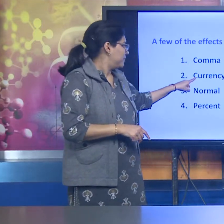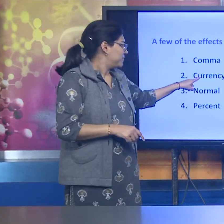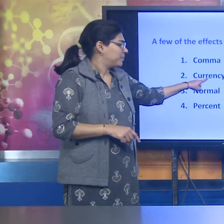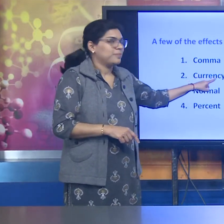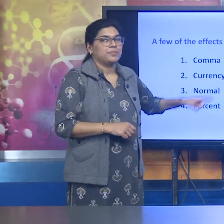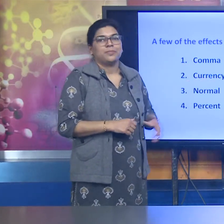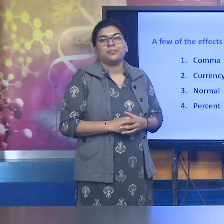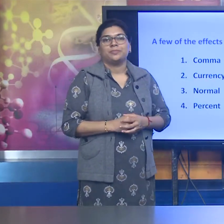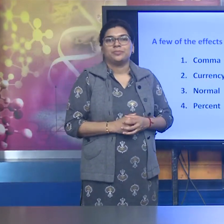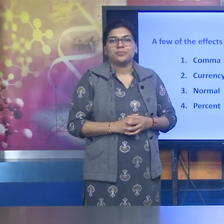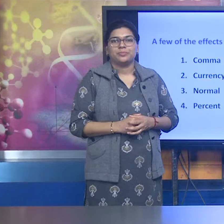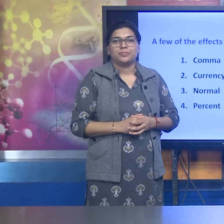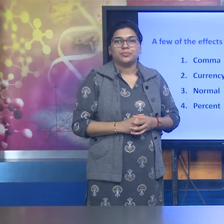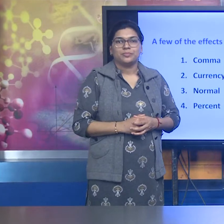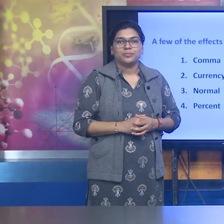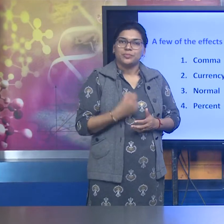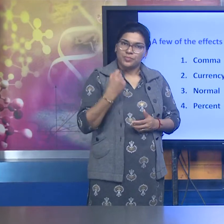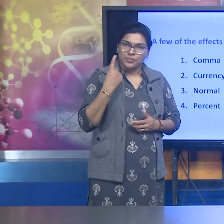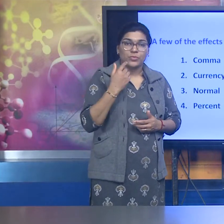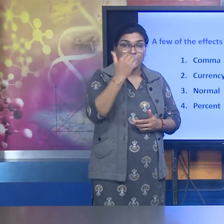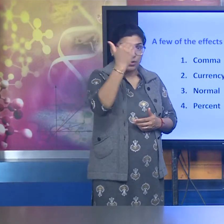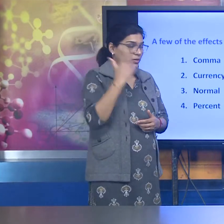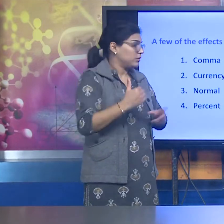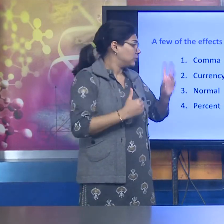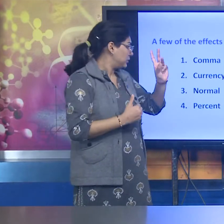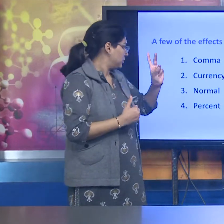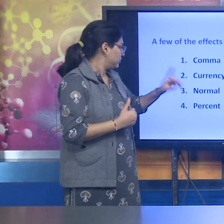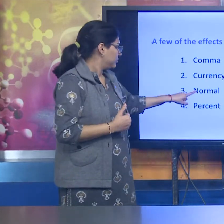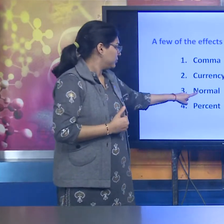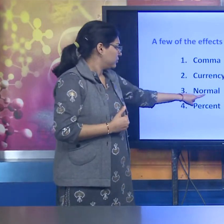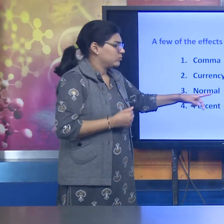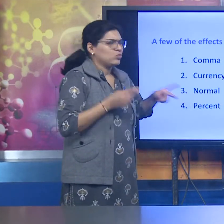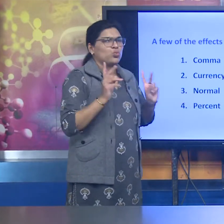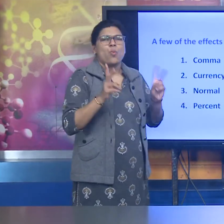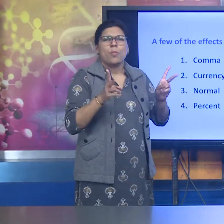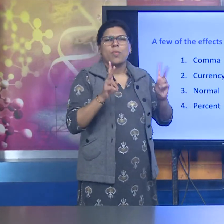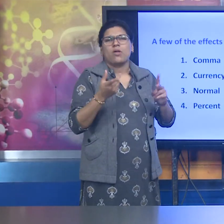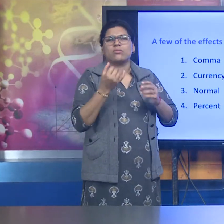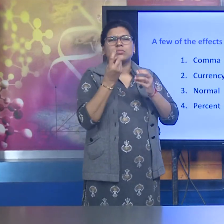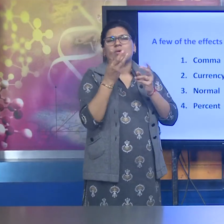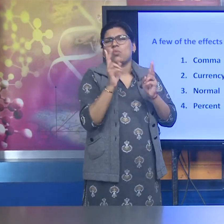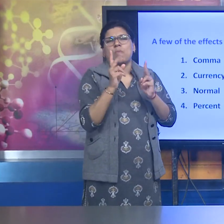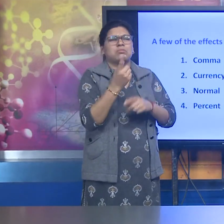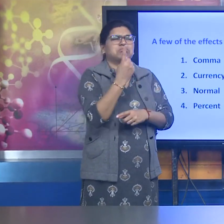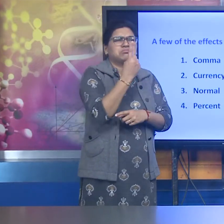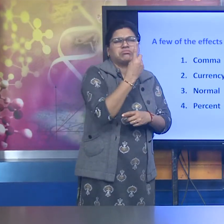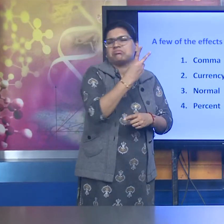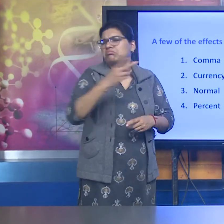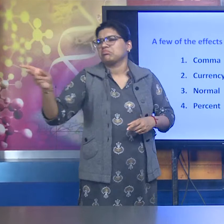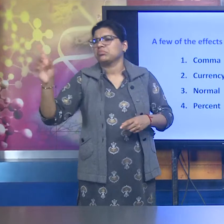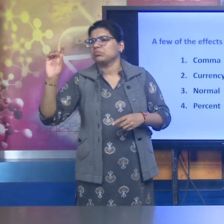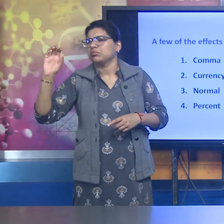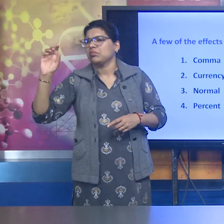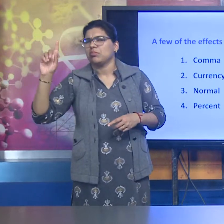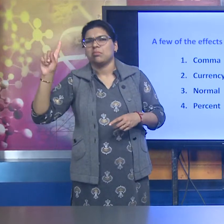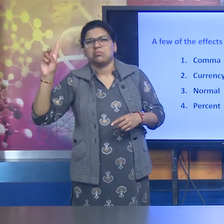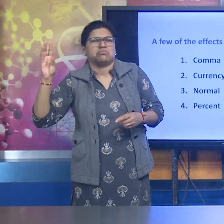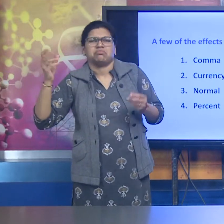Next is normal. It is a normal number from